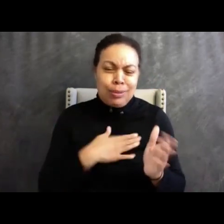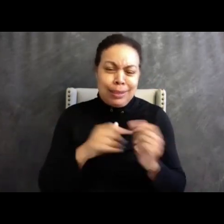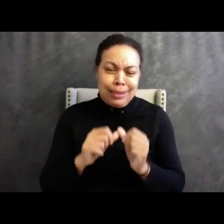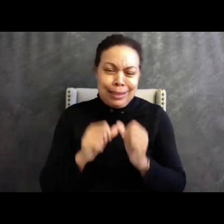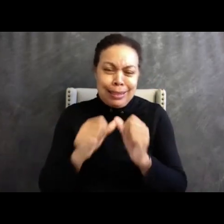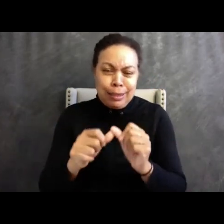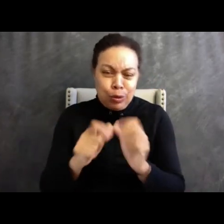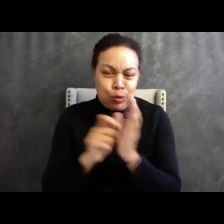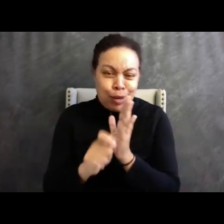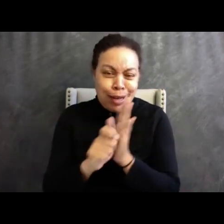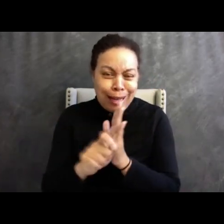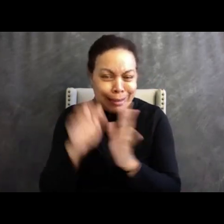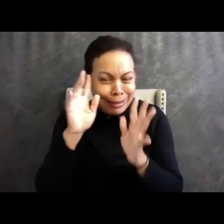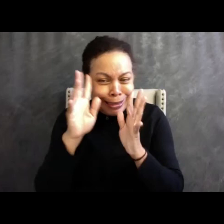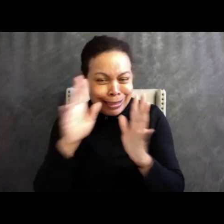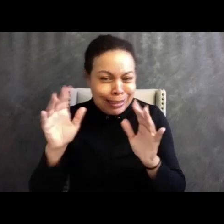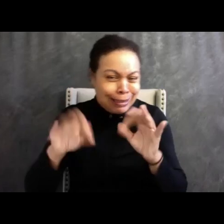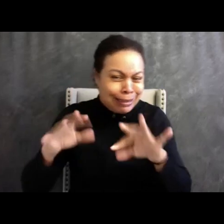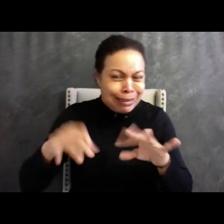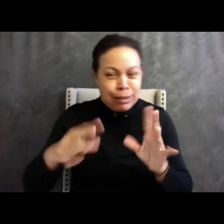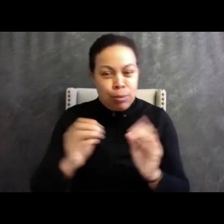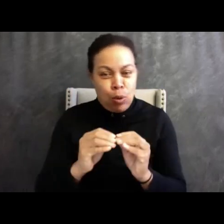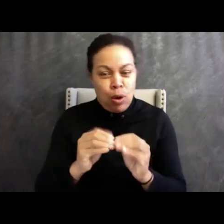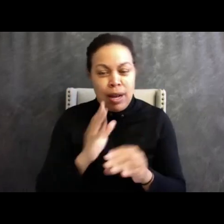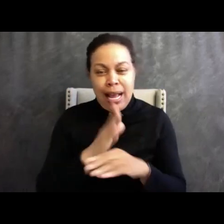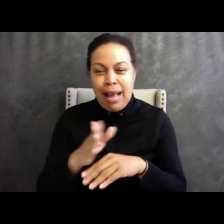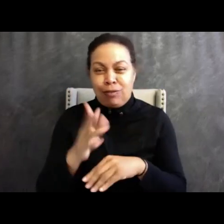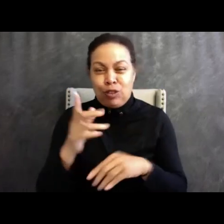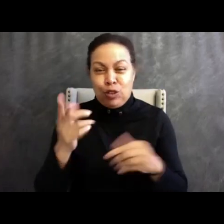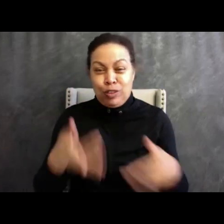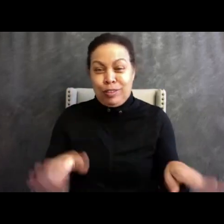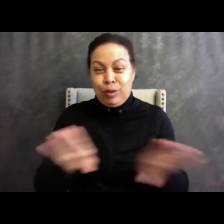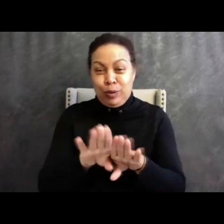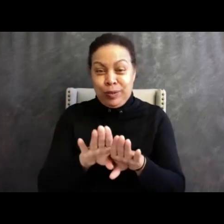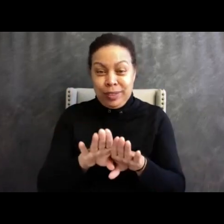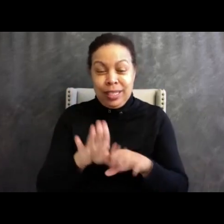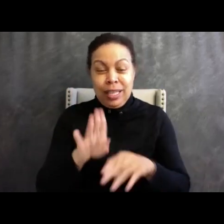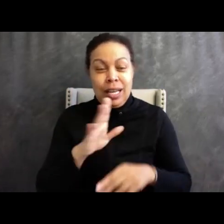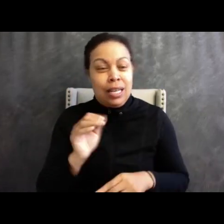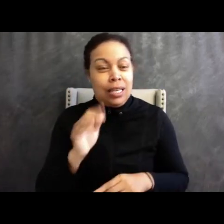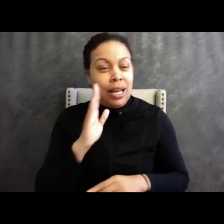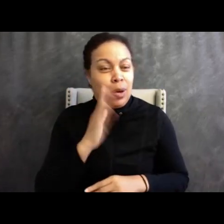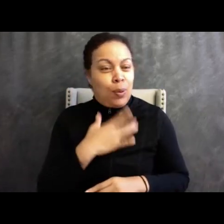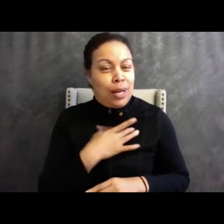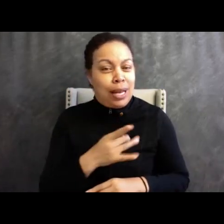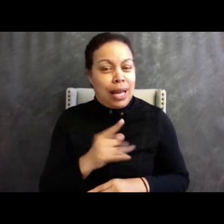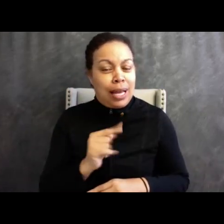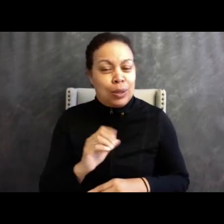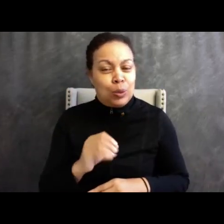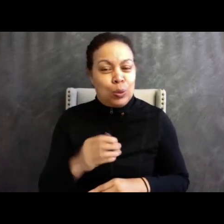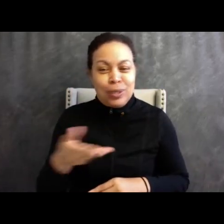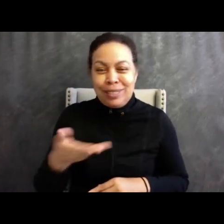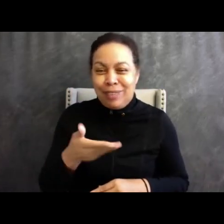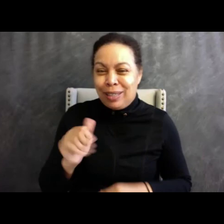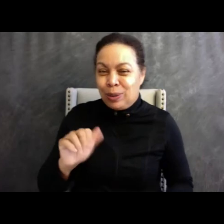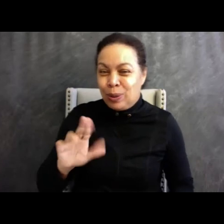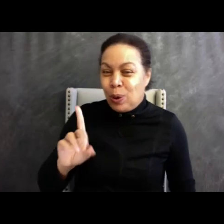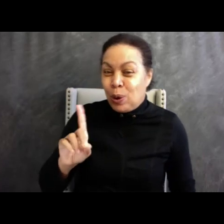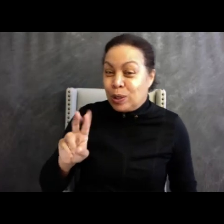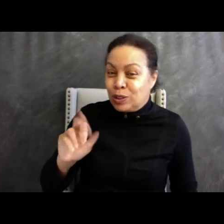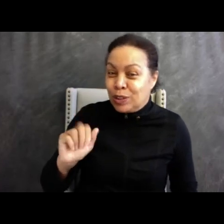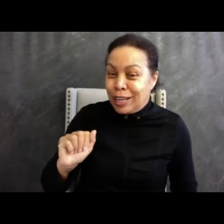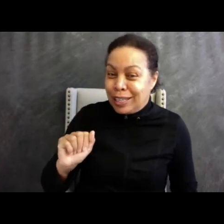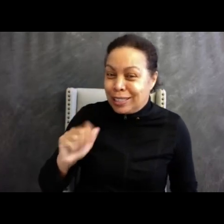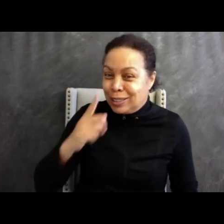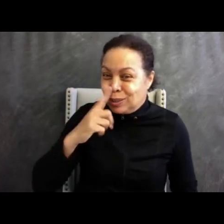after, when we leave each other. And I would like to invite Audrey back up to